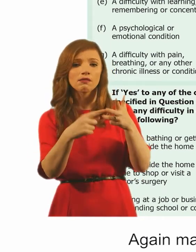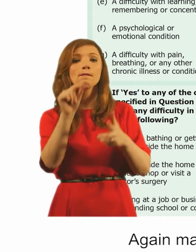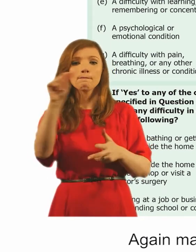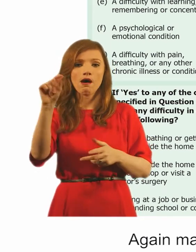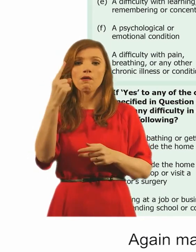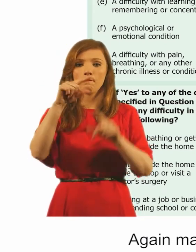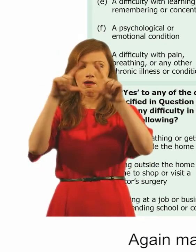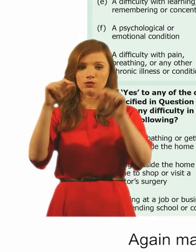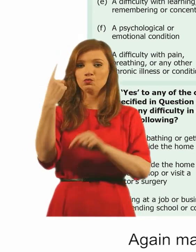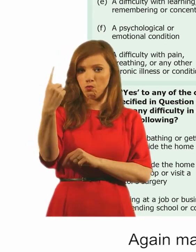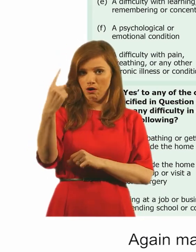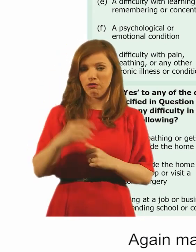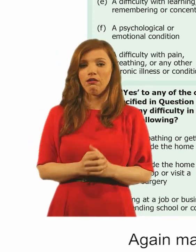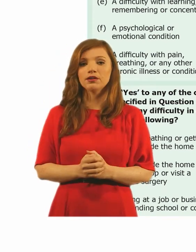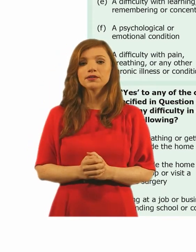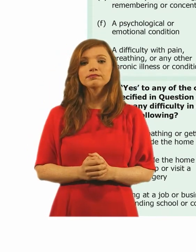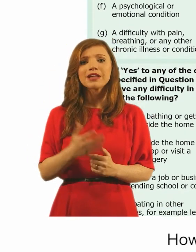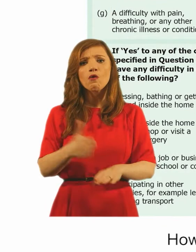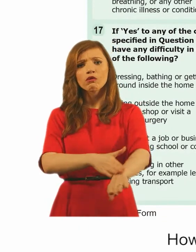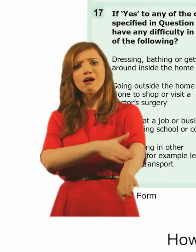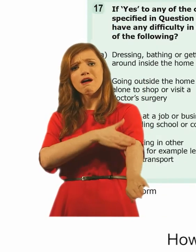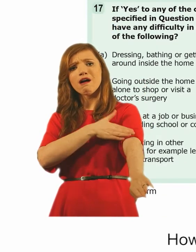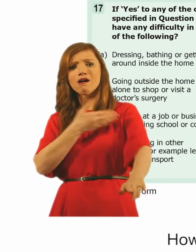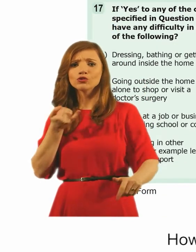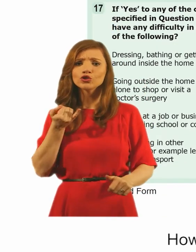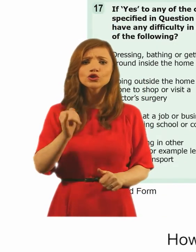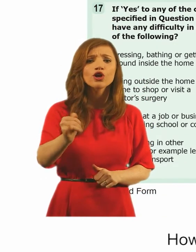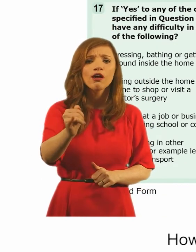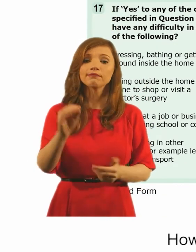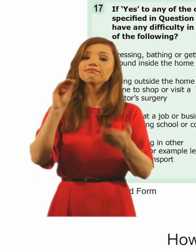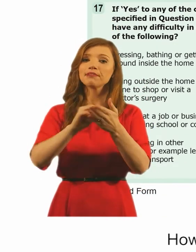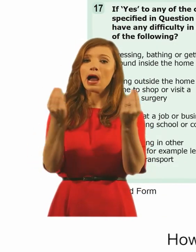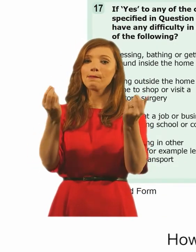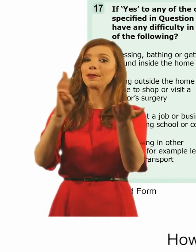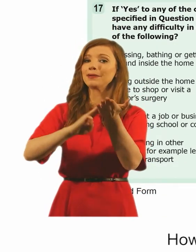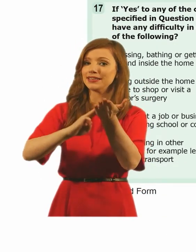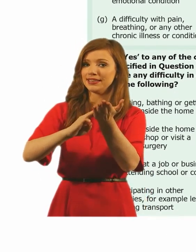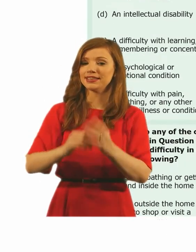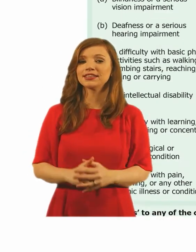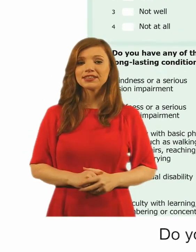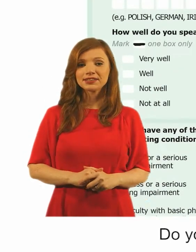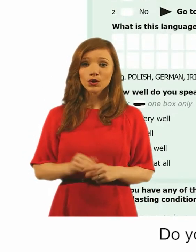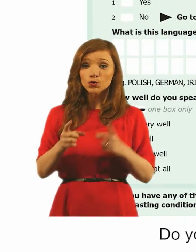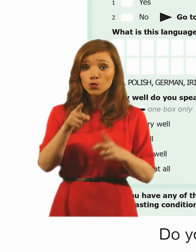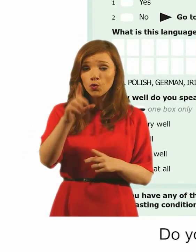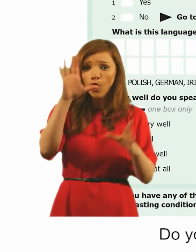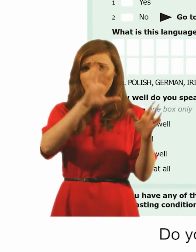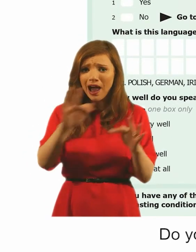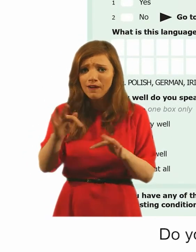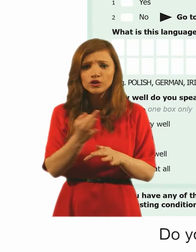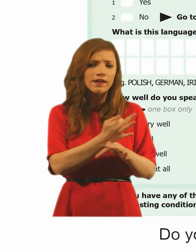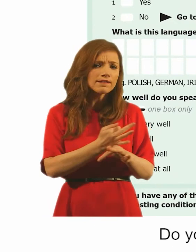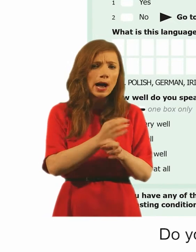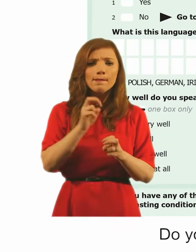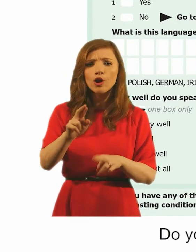you're not at work, school, or college. How long is your journey? Answer in minutes. Do you